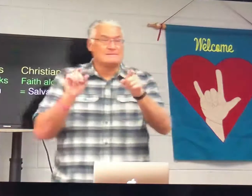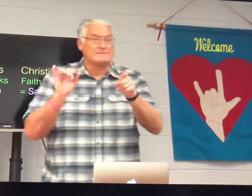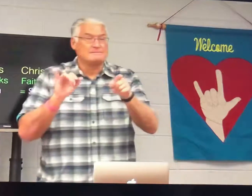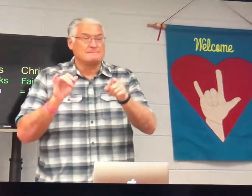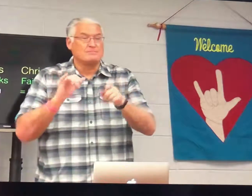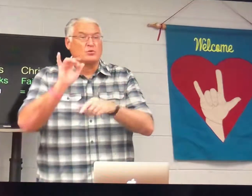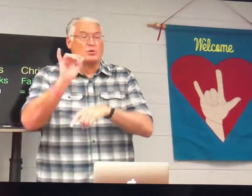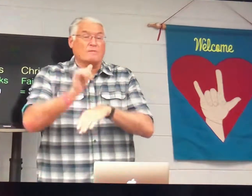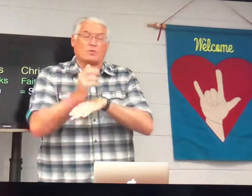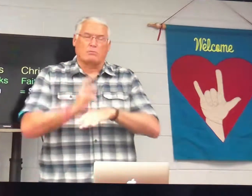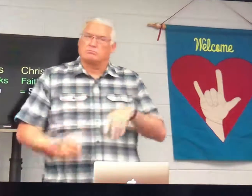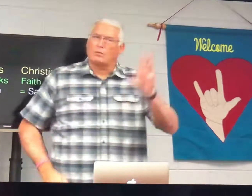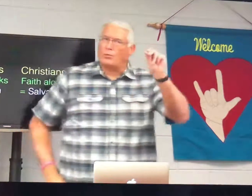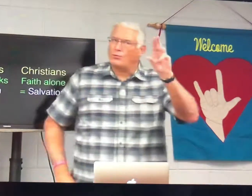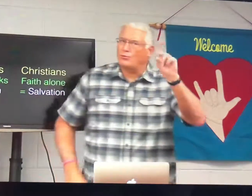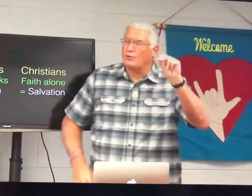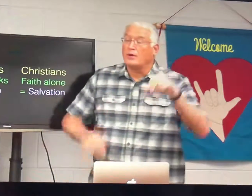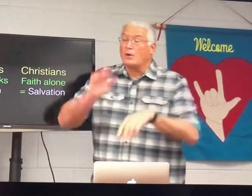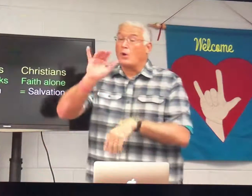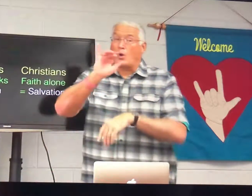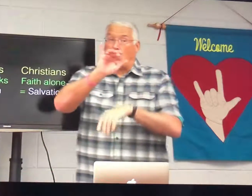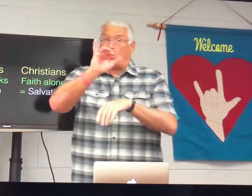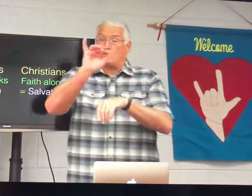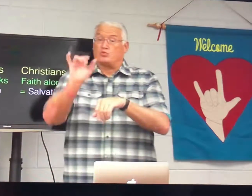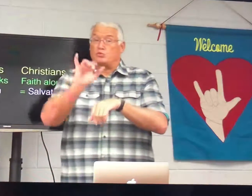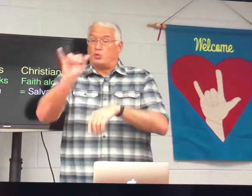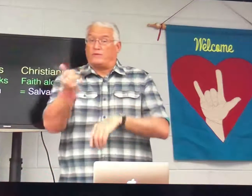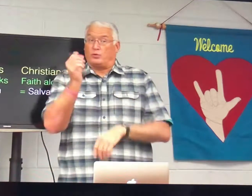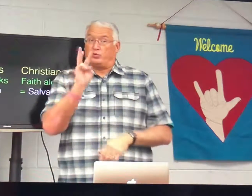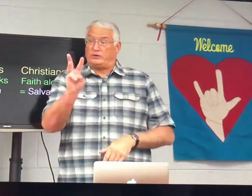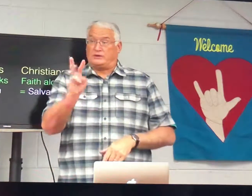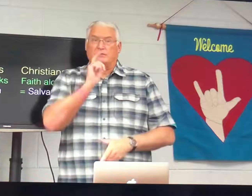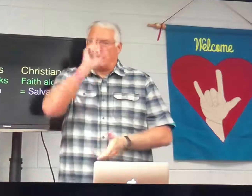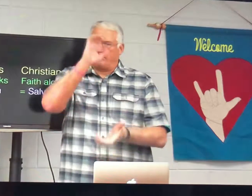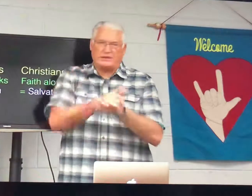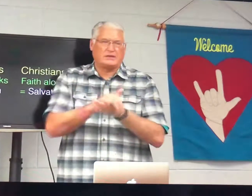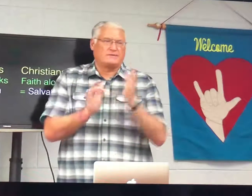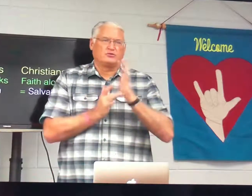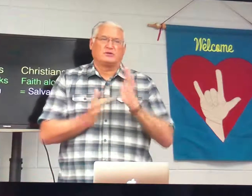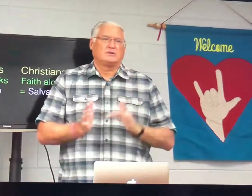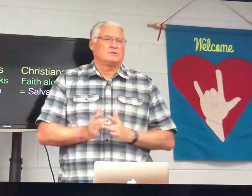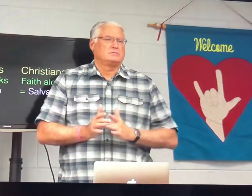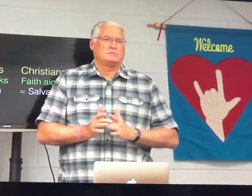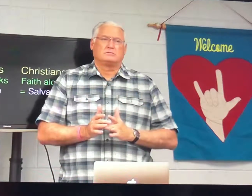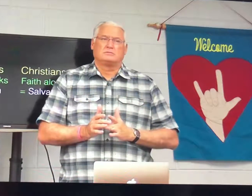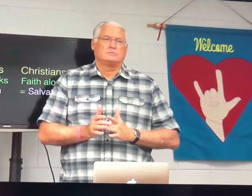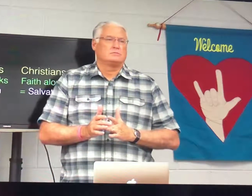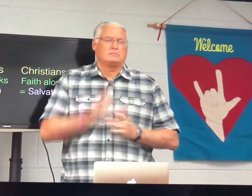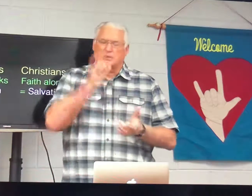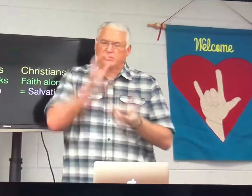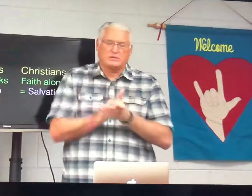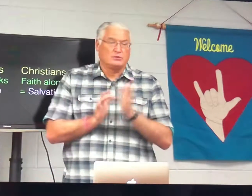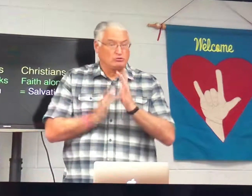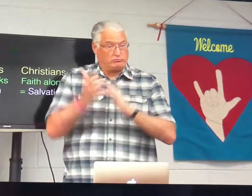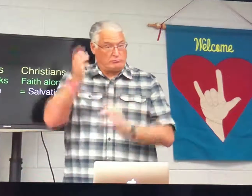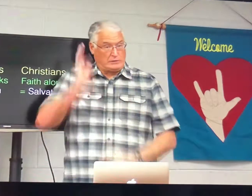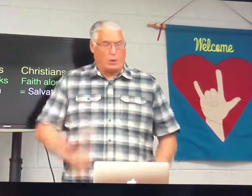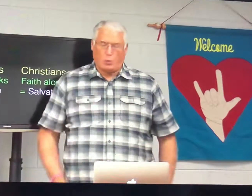Southern Ford dealers. Kevin Kiermaier to lead off at center, followed by the third baseman Matt Duffy, and then Jake Bowers, who's in